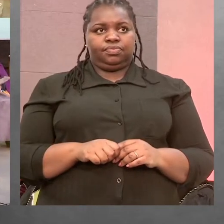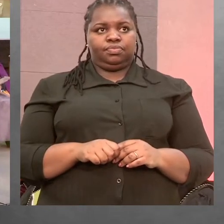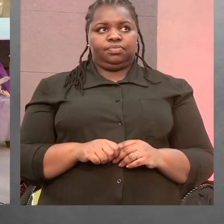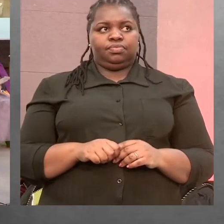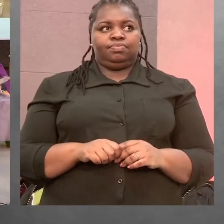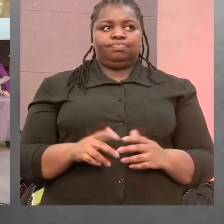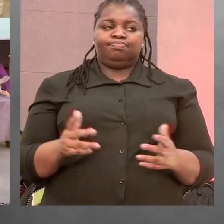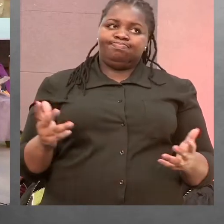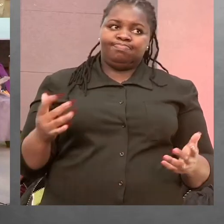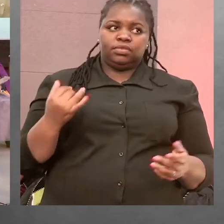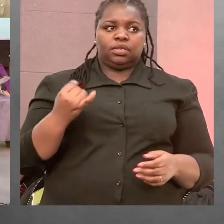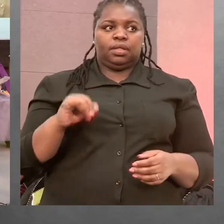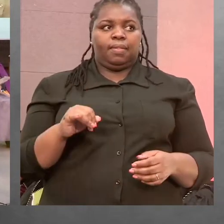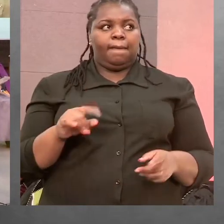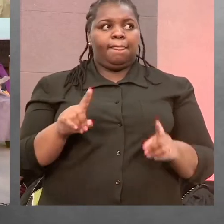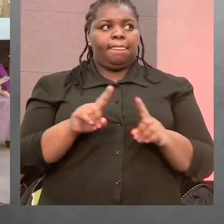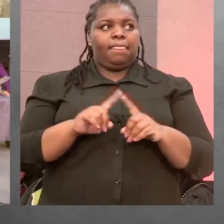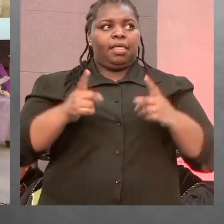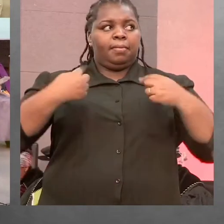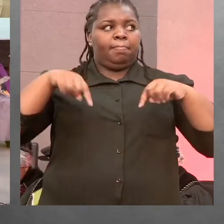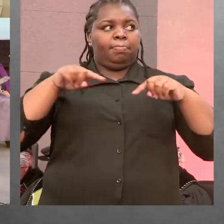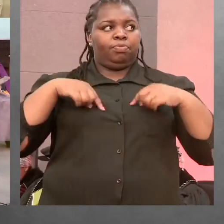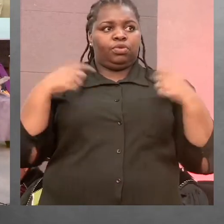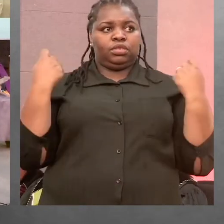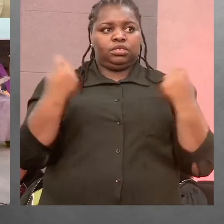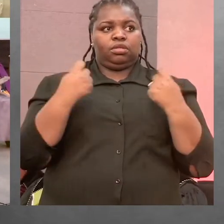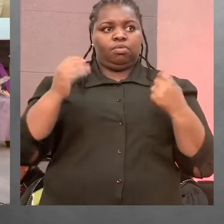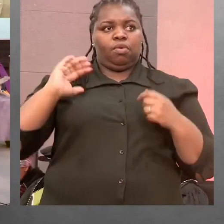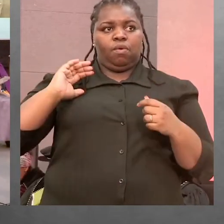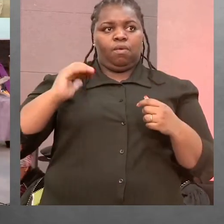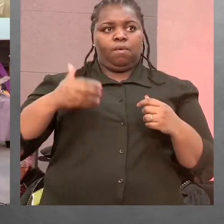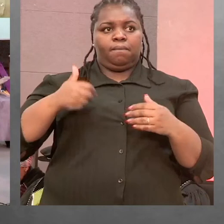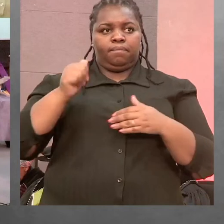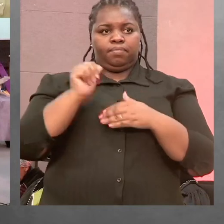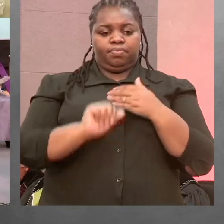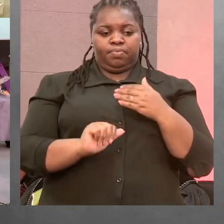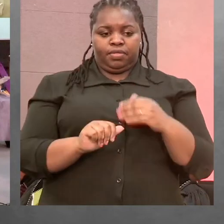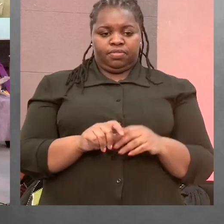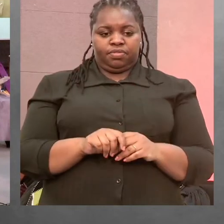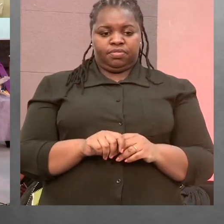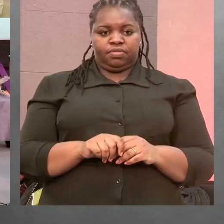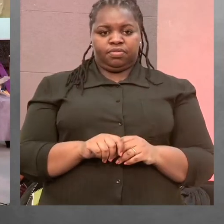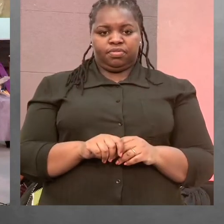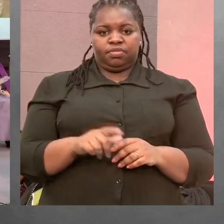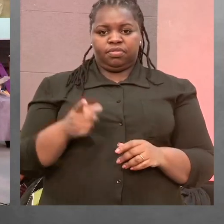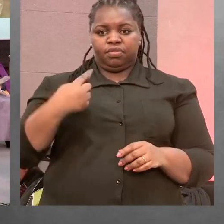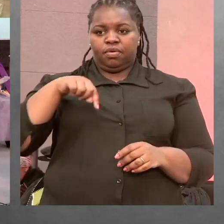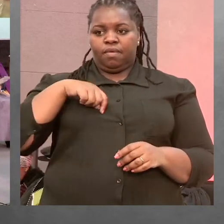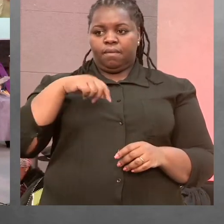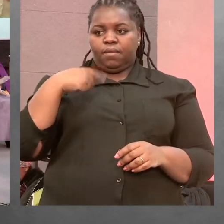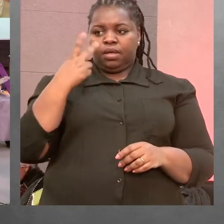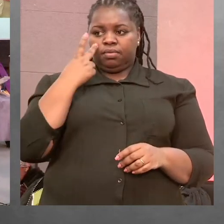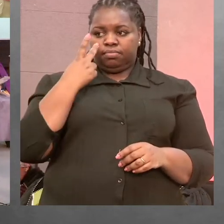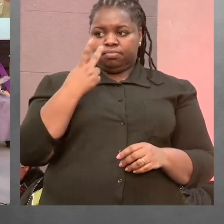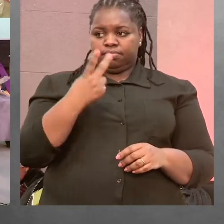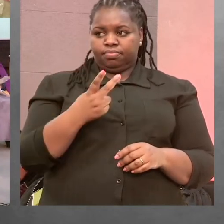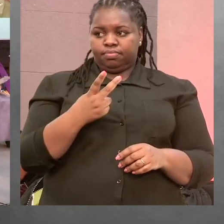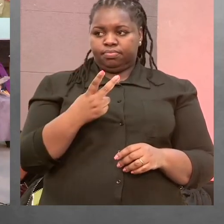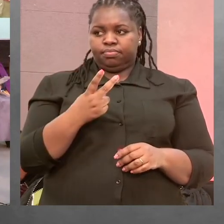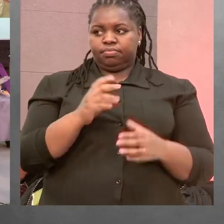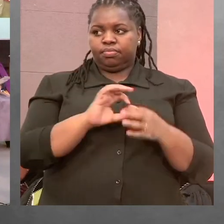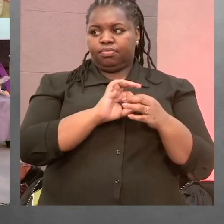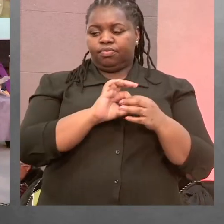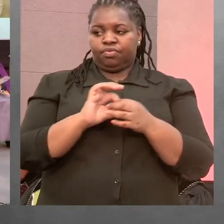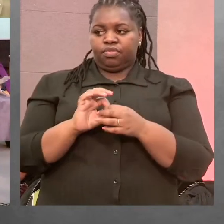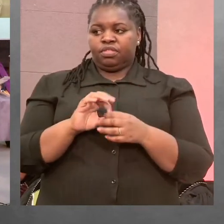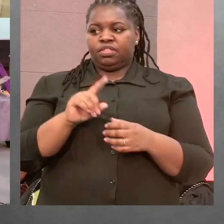However, as we celebrate Women's Month, we find renaissance with this